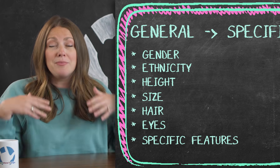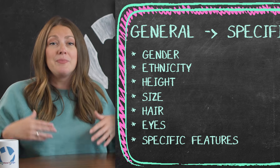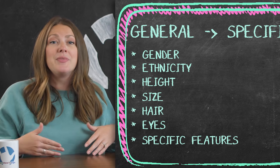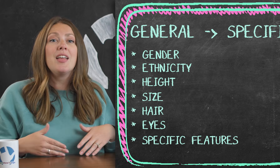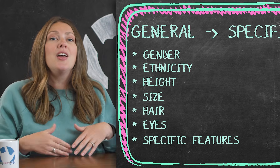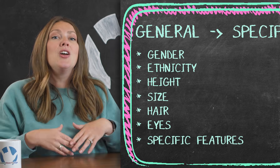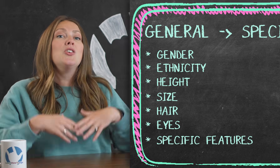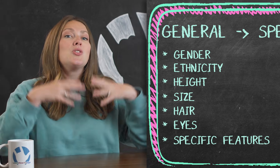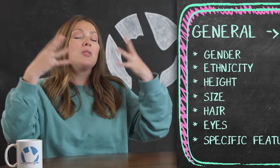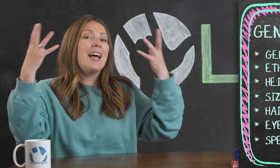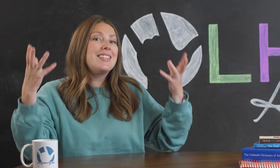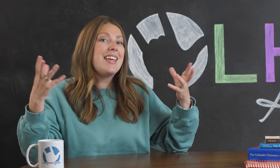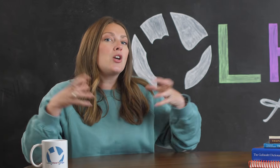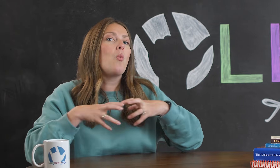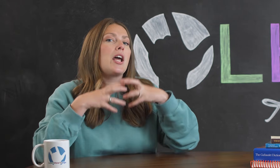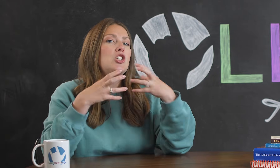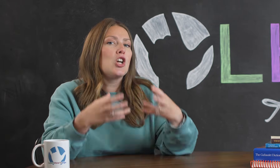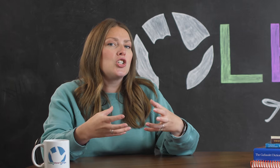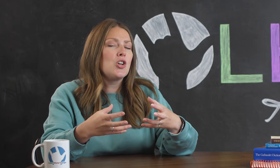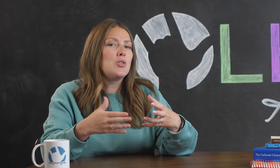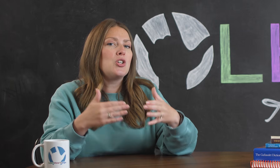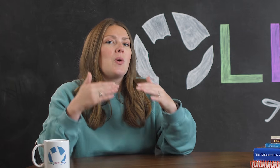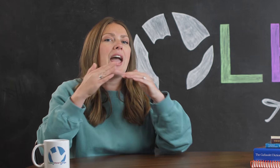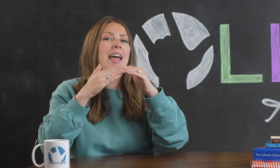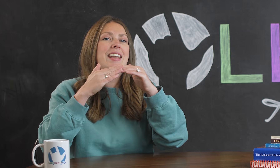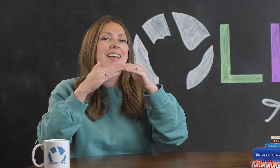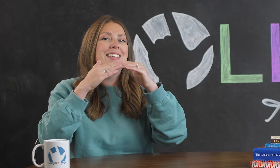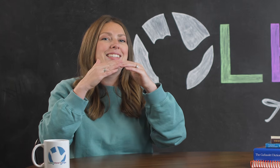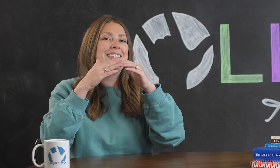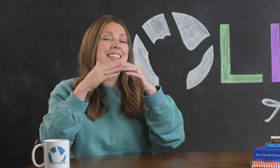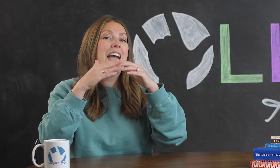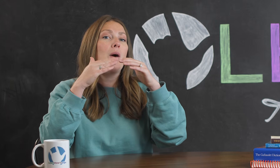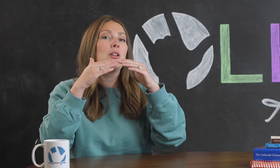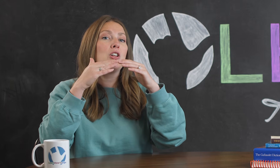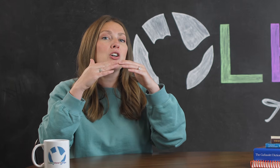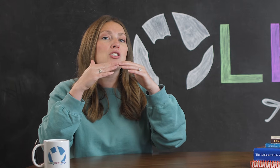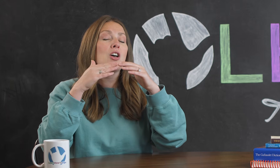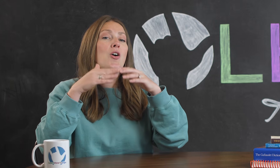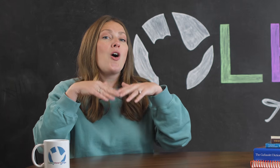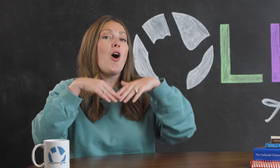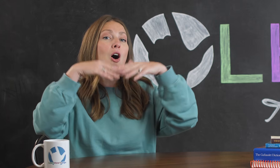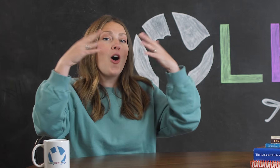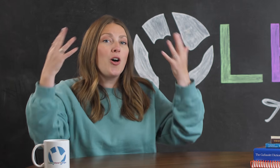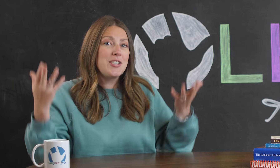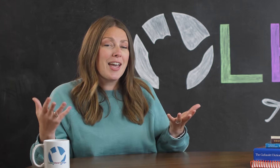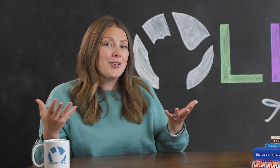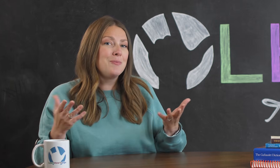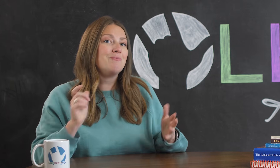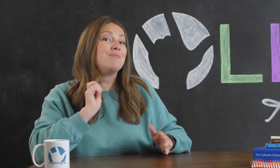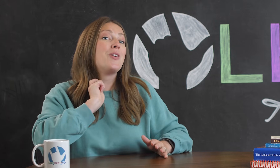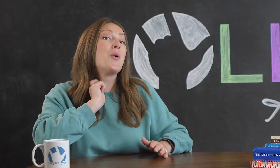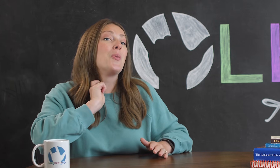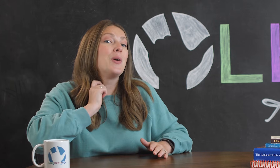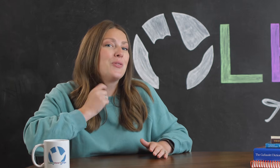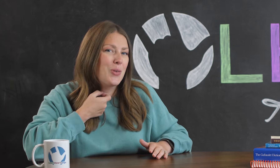So let's take what I just showed you and see how it looks all together with voice